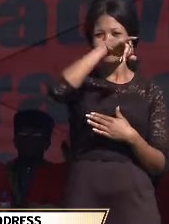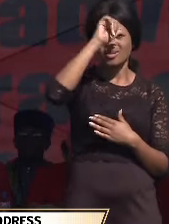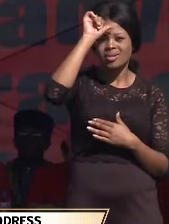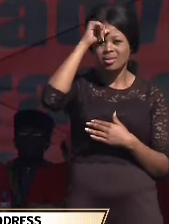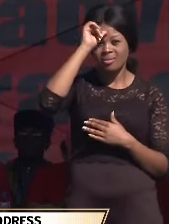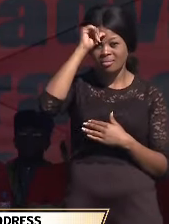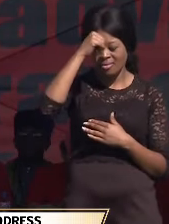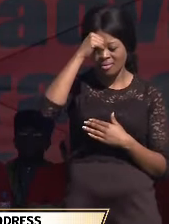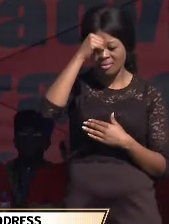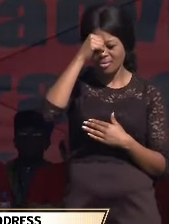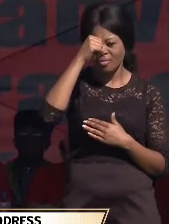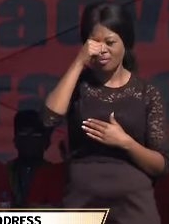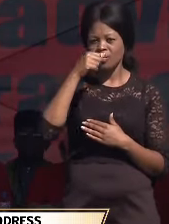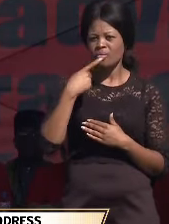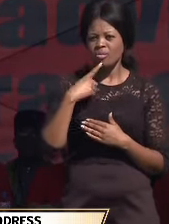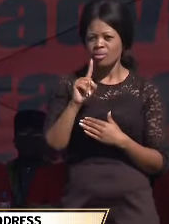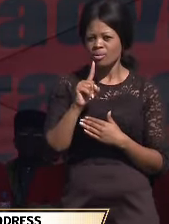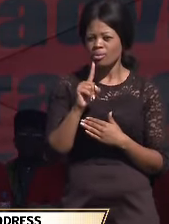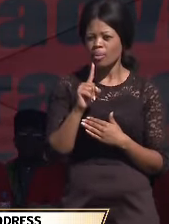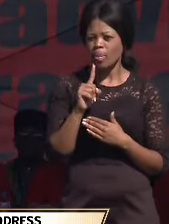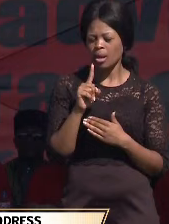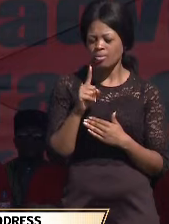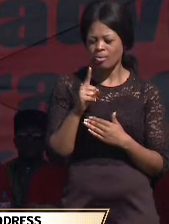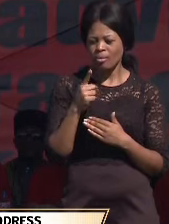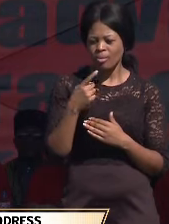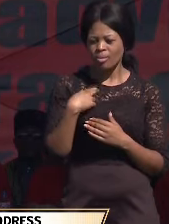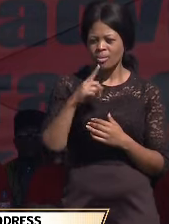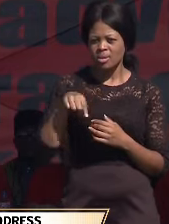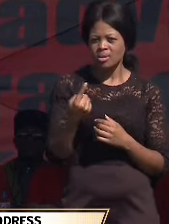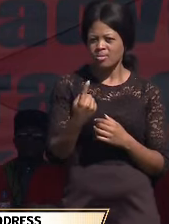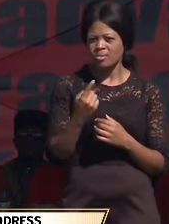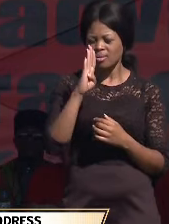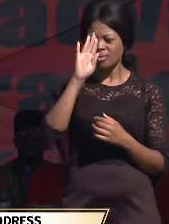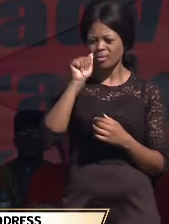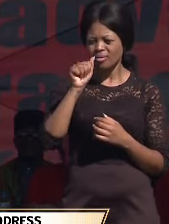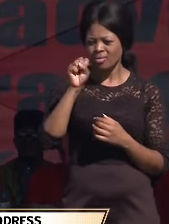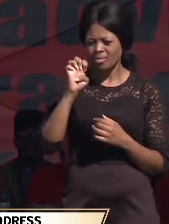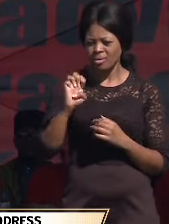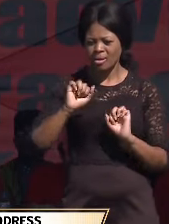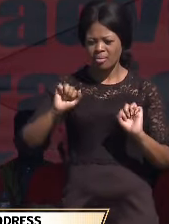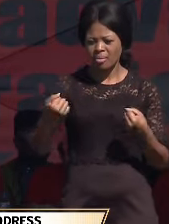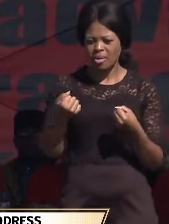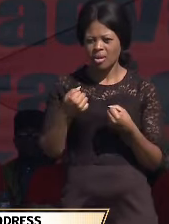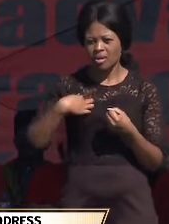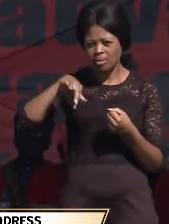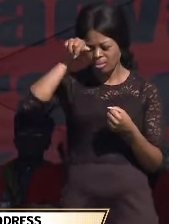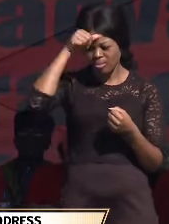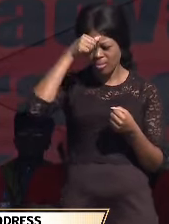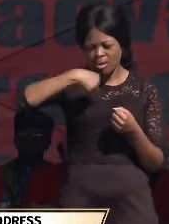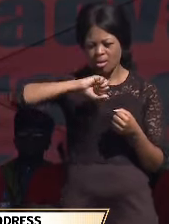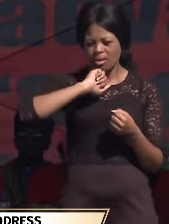a strategic national key point, Waterkloof Air Base, making fools of our